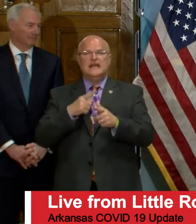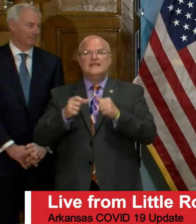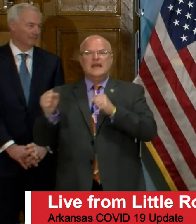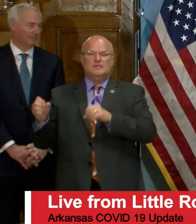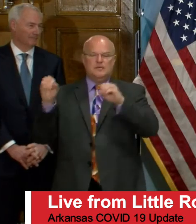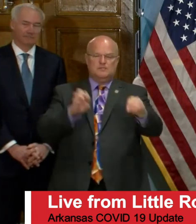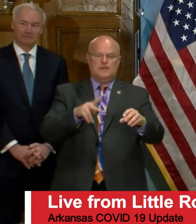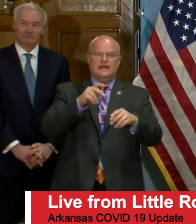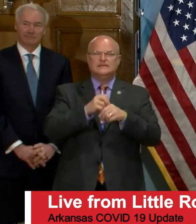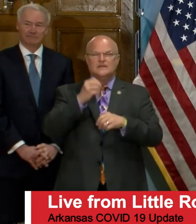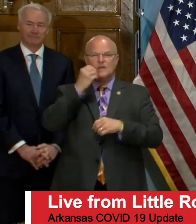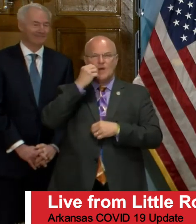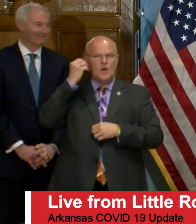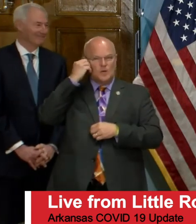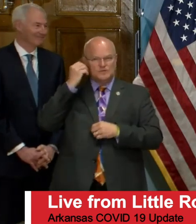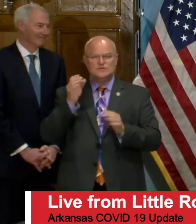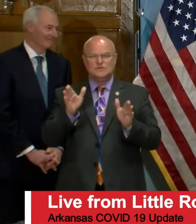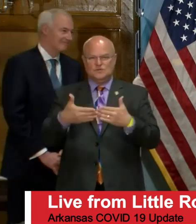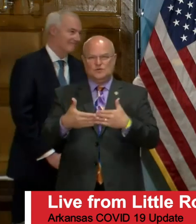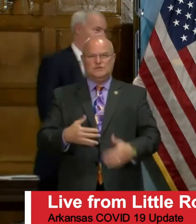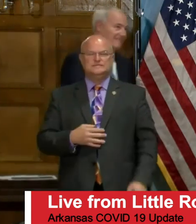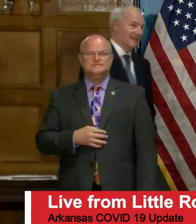to move back to their other part.